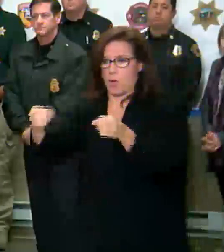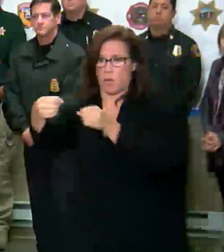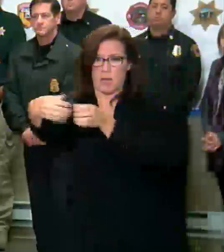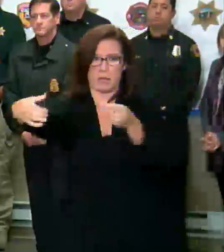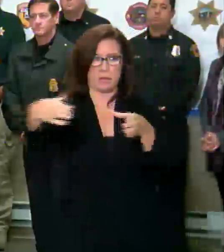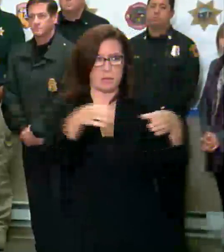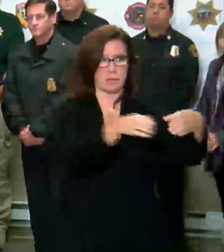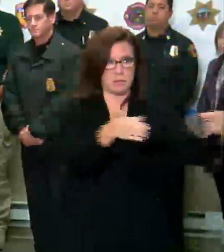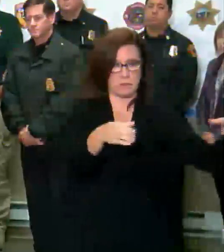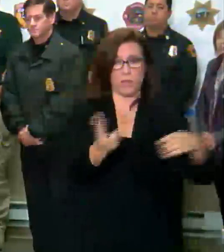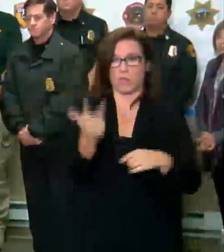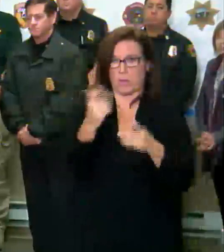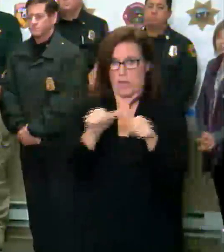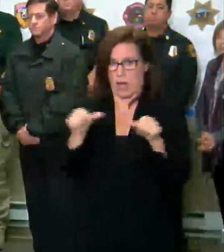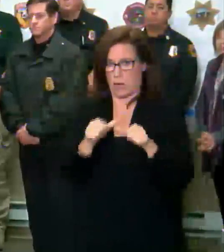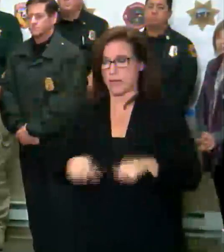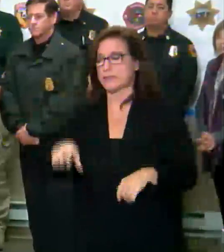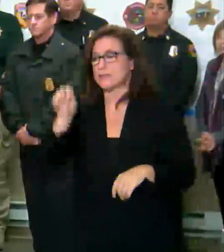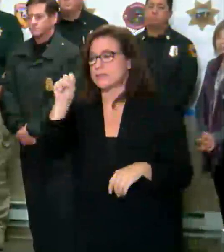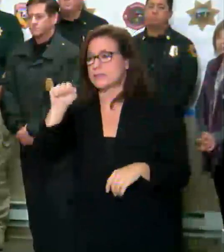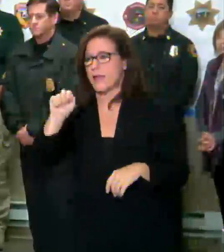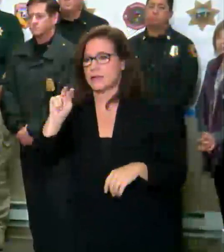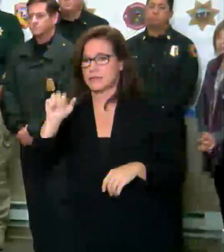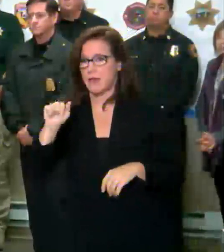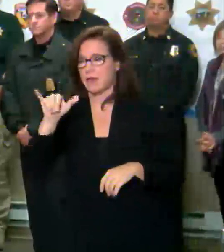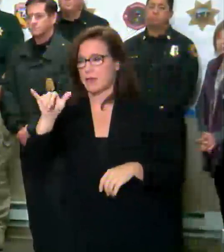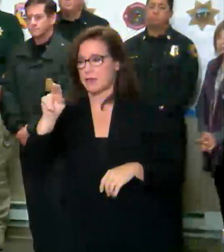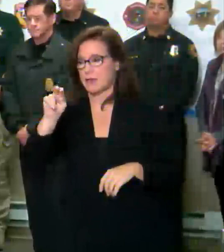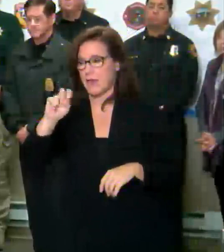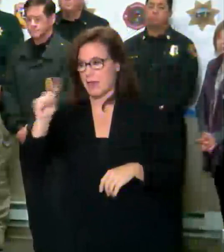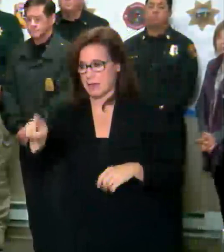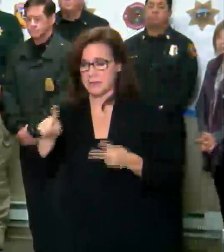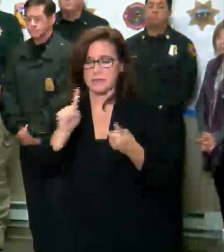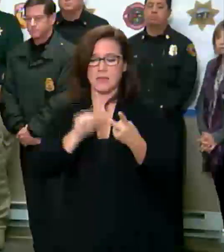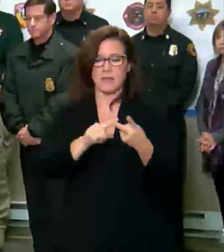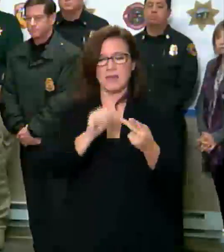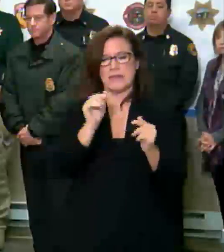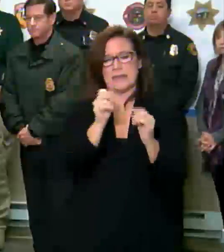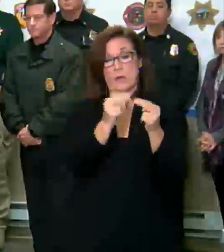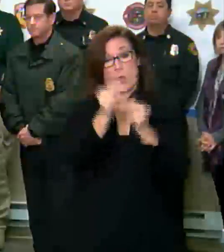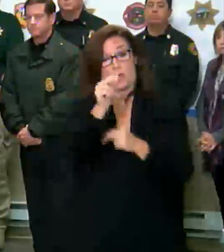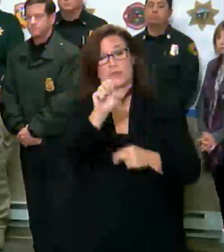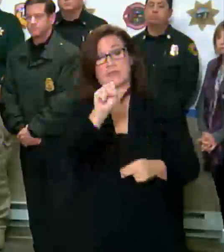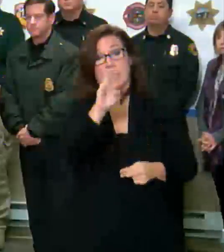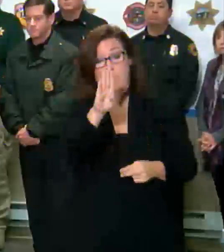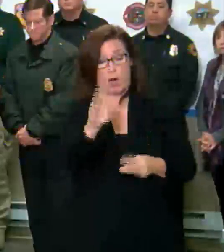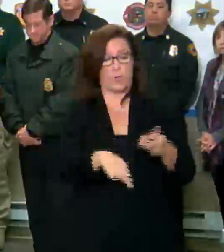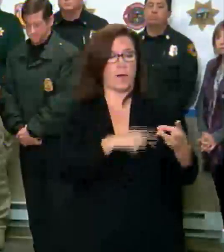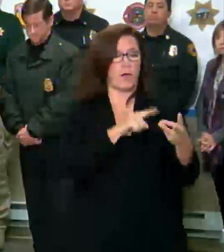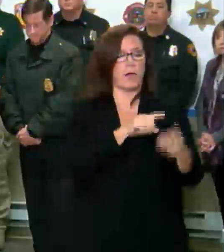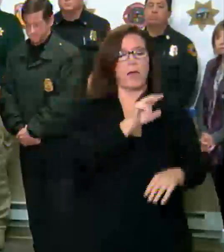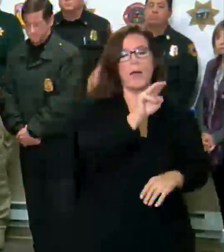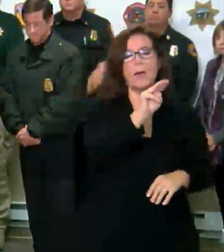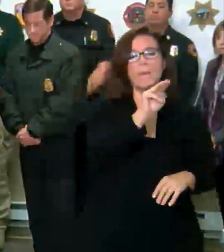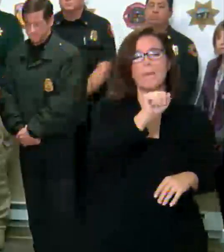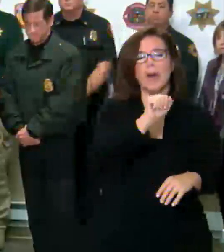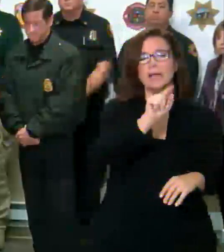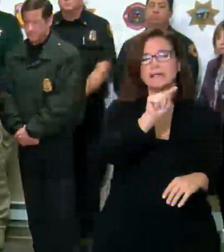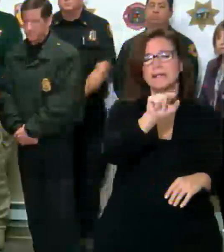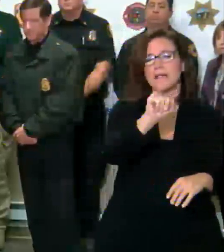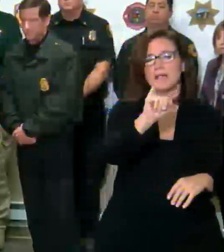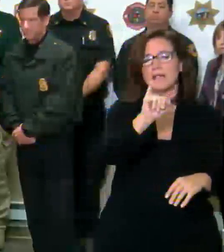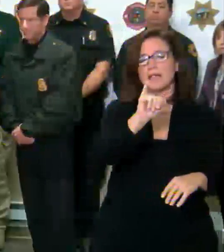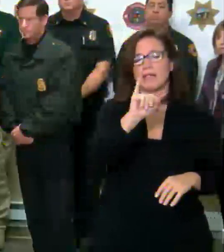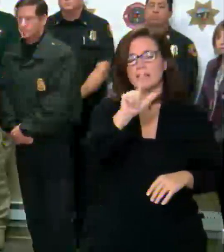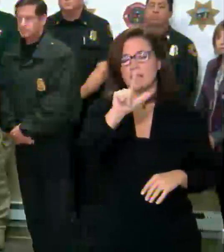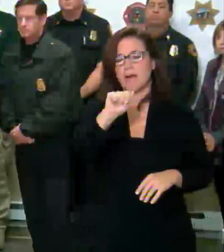Ynez Ridge above Santa Barbara, in the Matilaha Wilderness to the north, and very slowly in